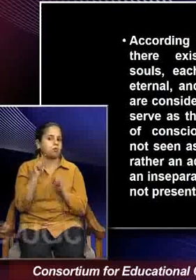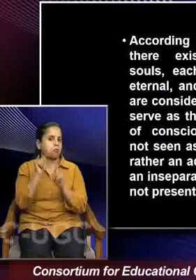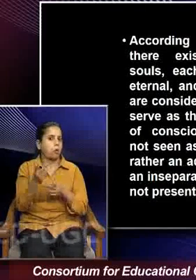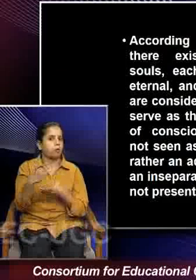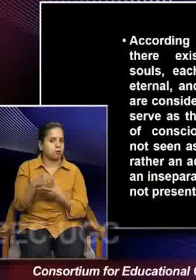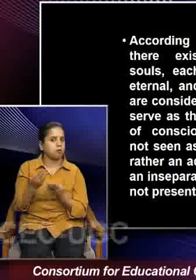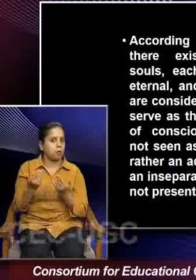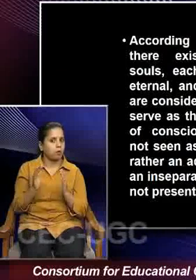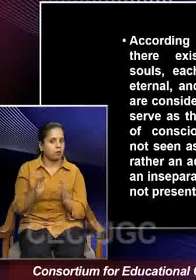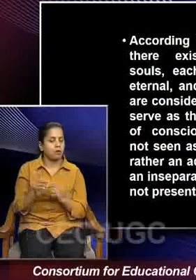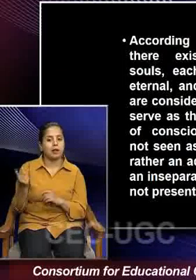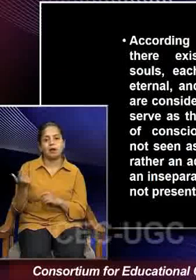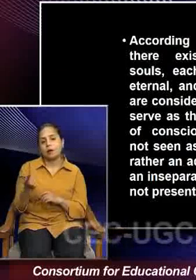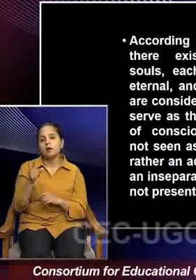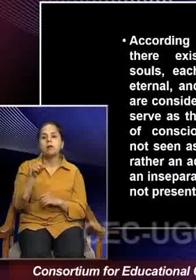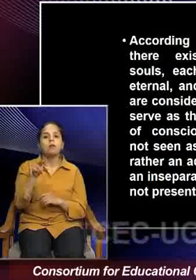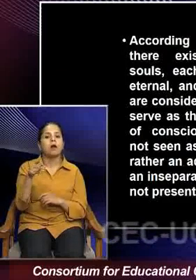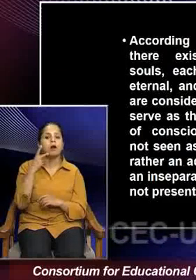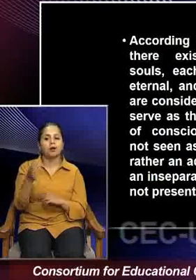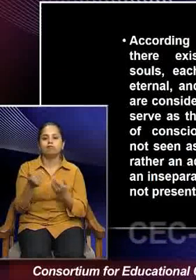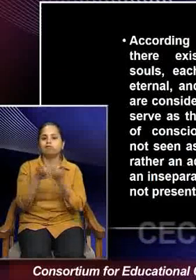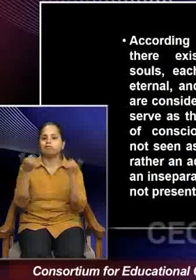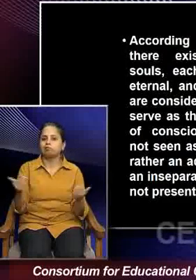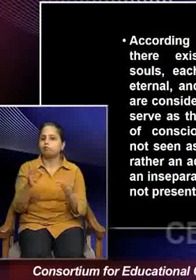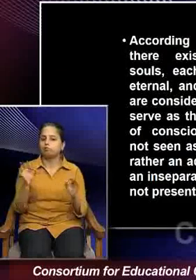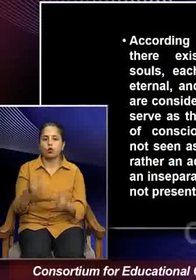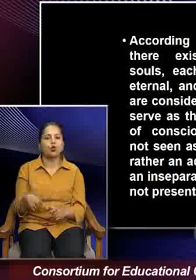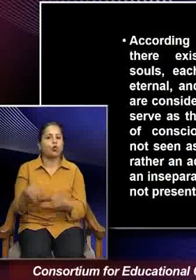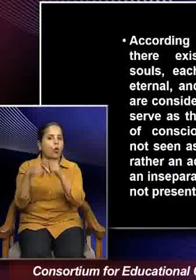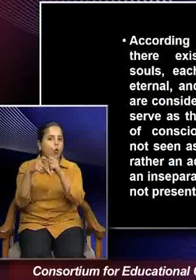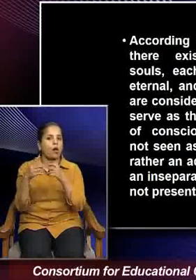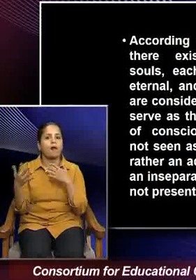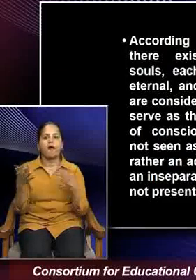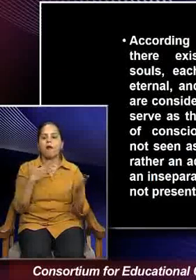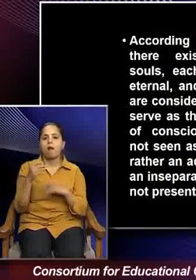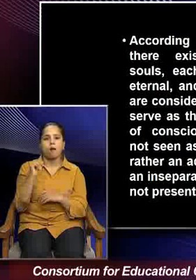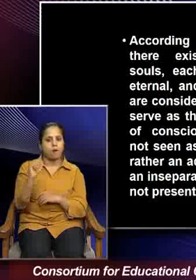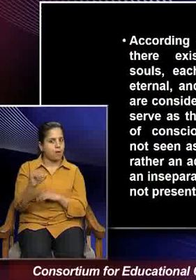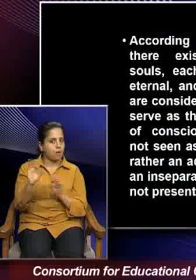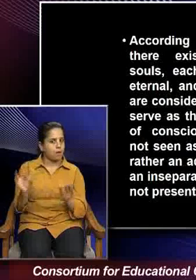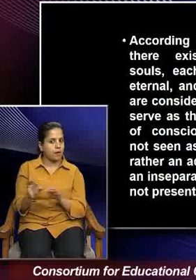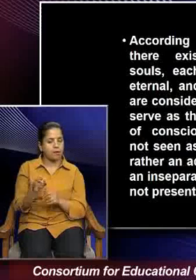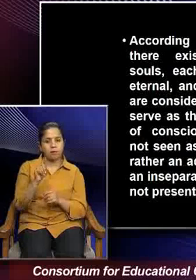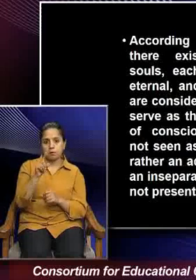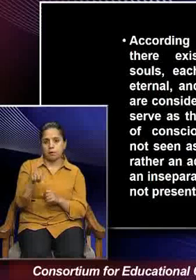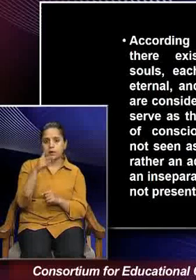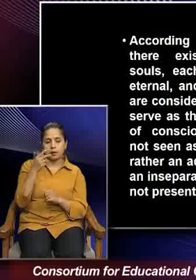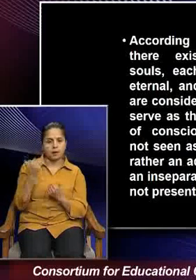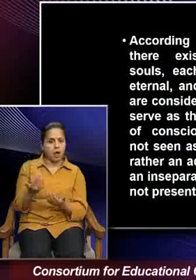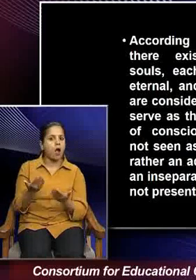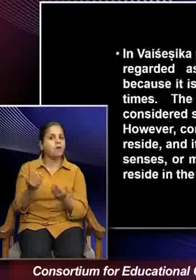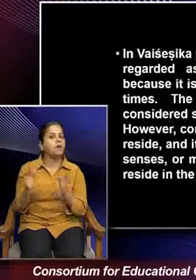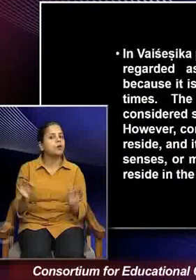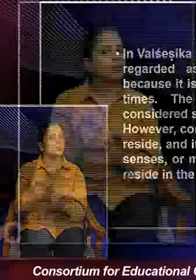Okay, so it is not an inseparable quality of the air, as it is not present